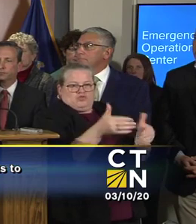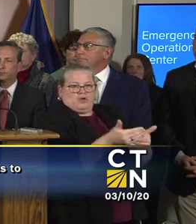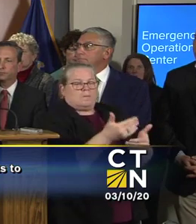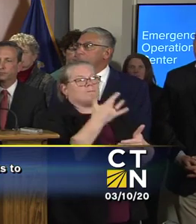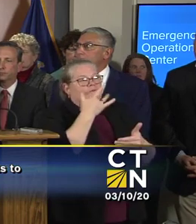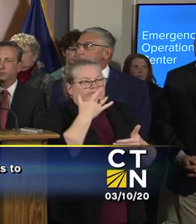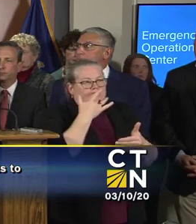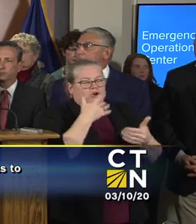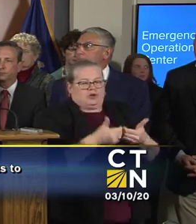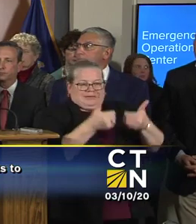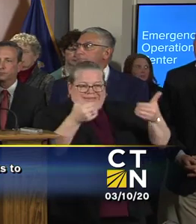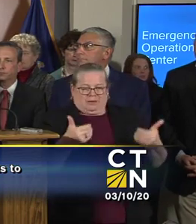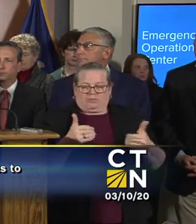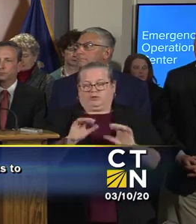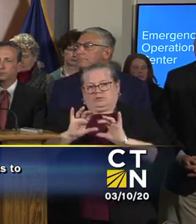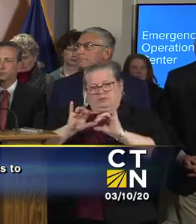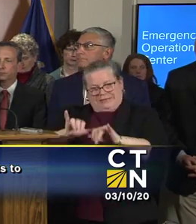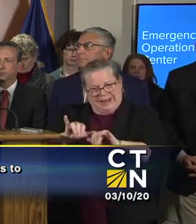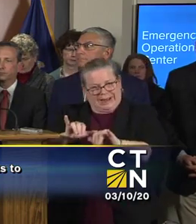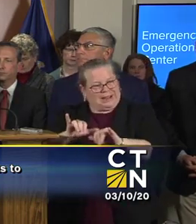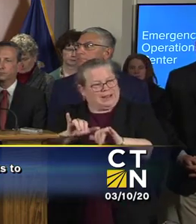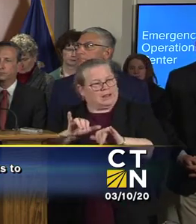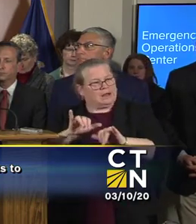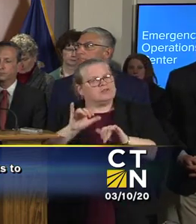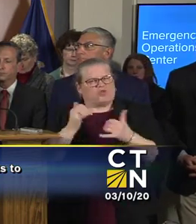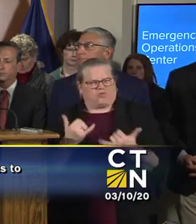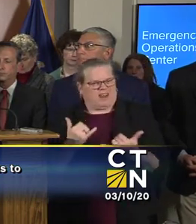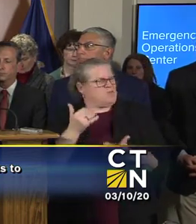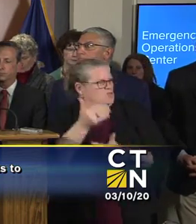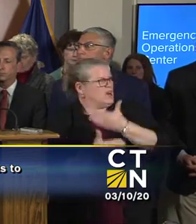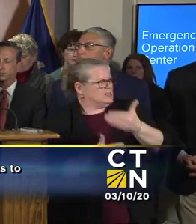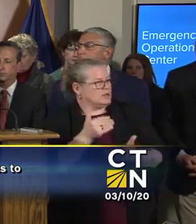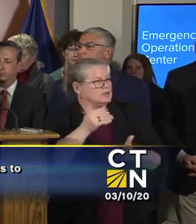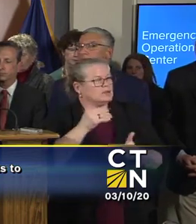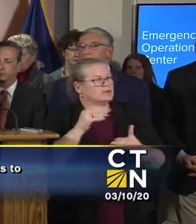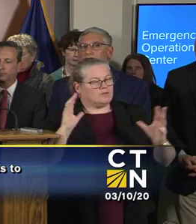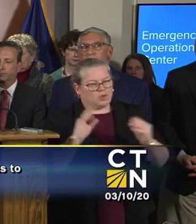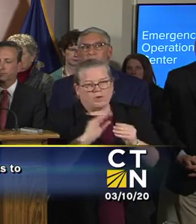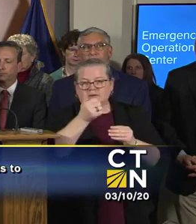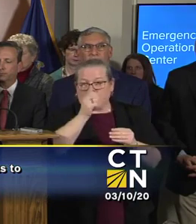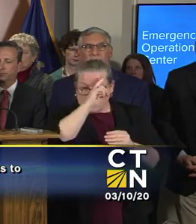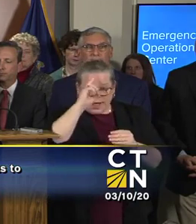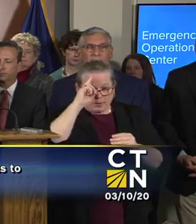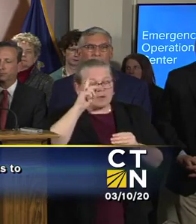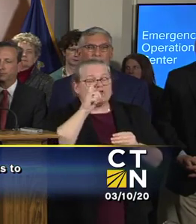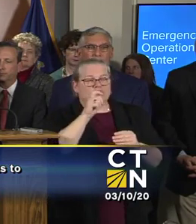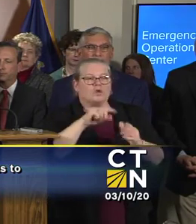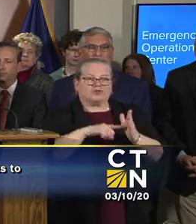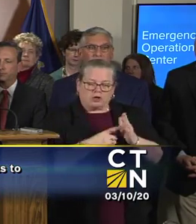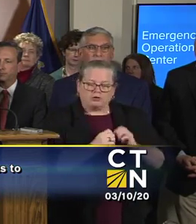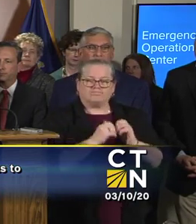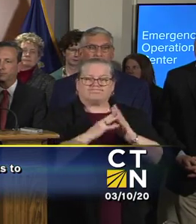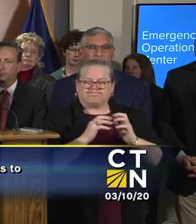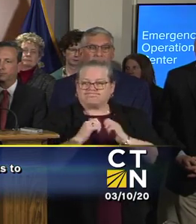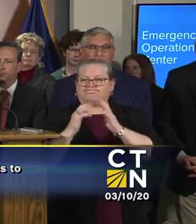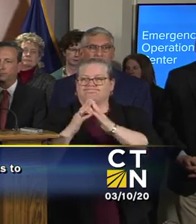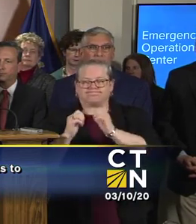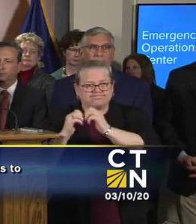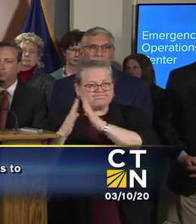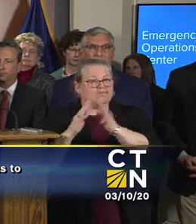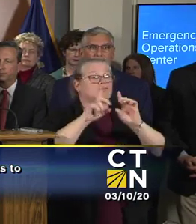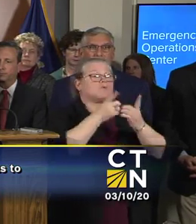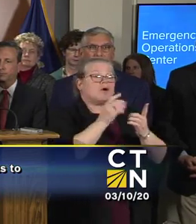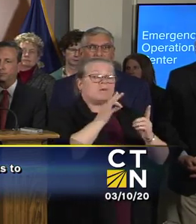10 hospitals that are in process of bringing that capacity online. We've already certified one of them through our Department of Public Health. We're